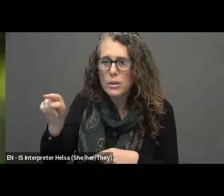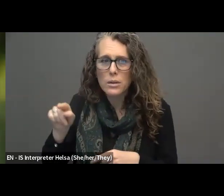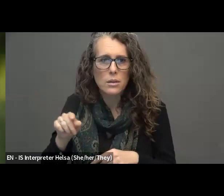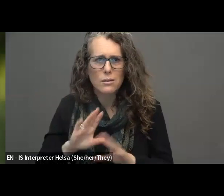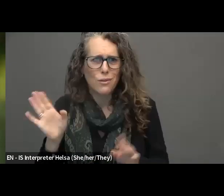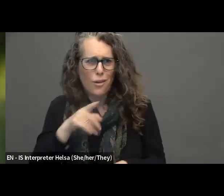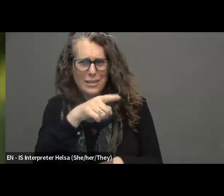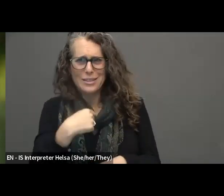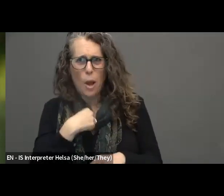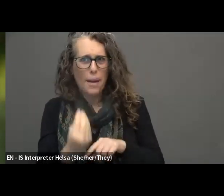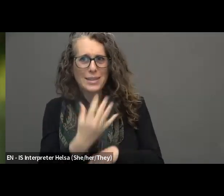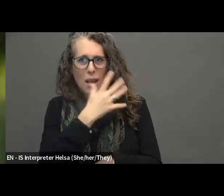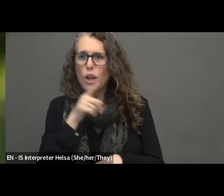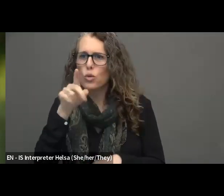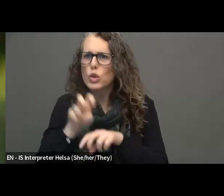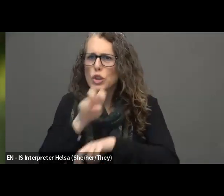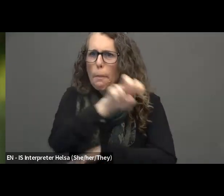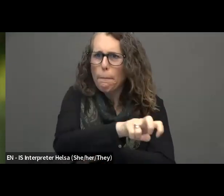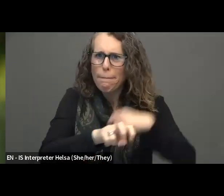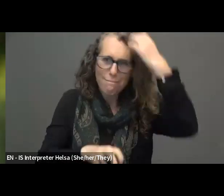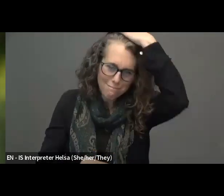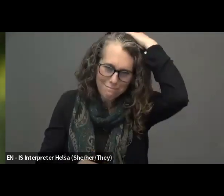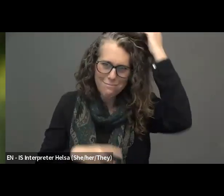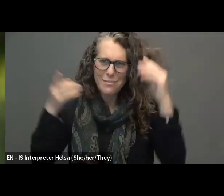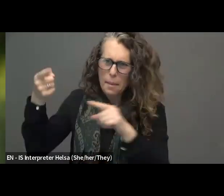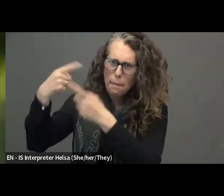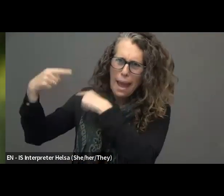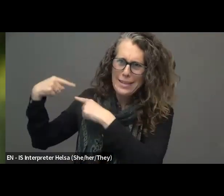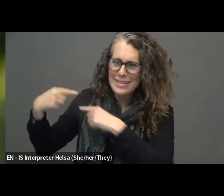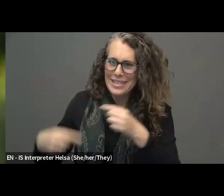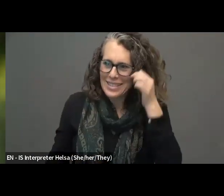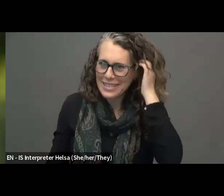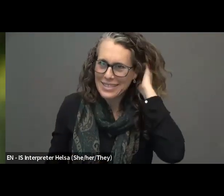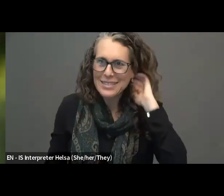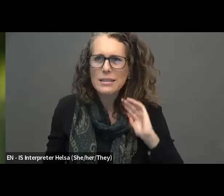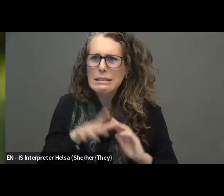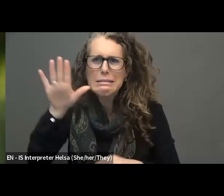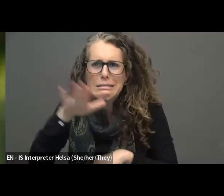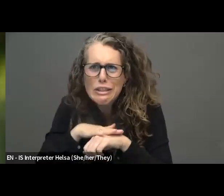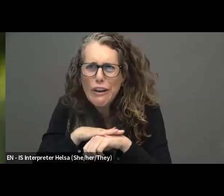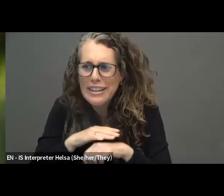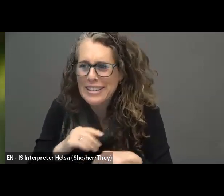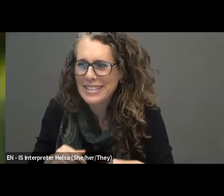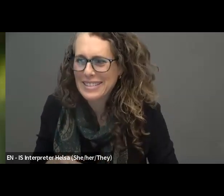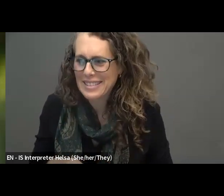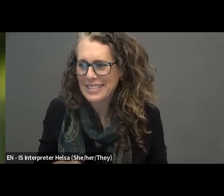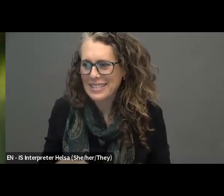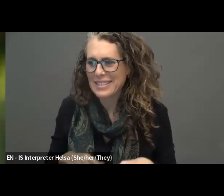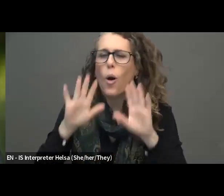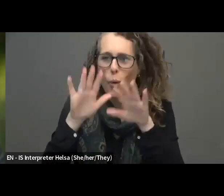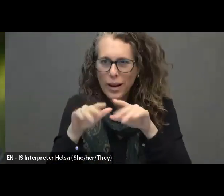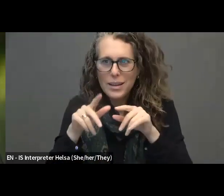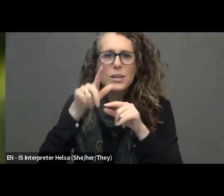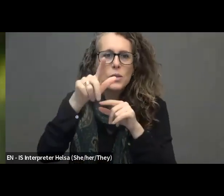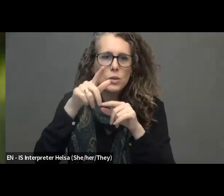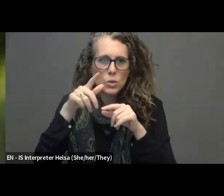slide. You went one slide too far. Oh, sorry. All right. So we were